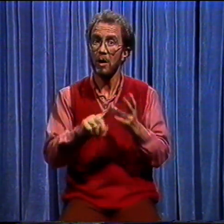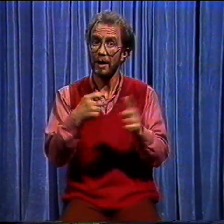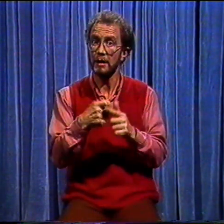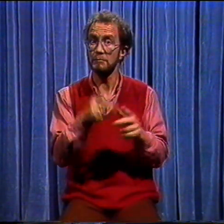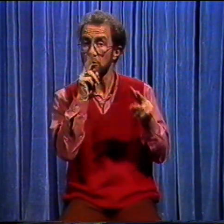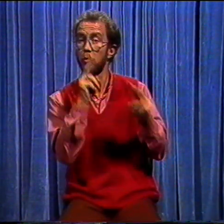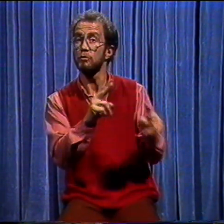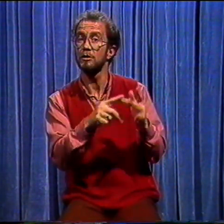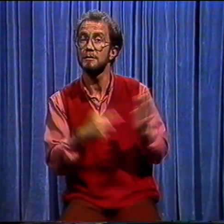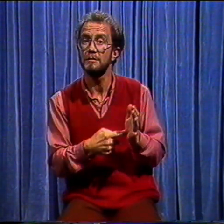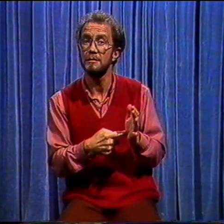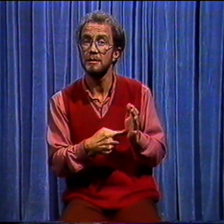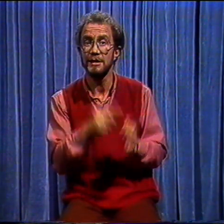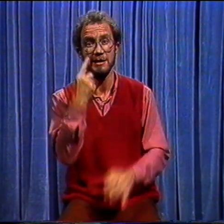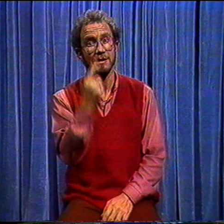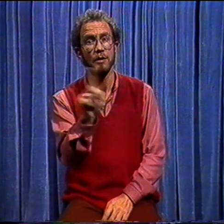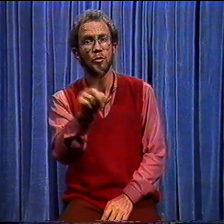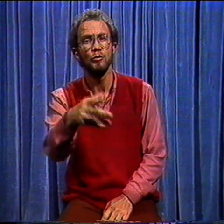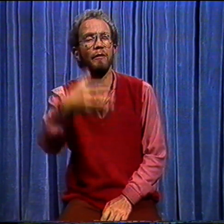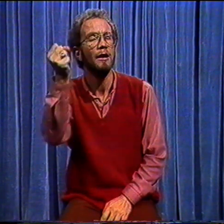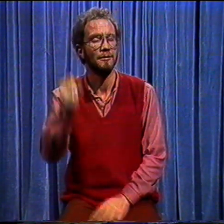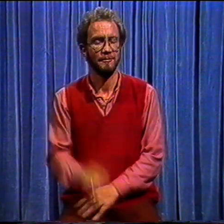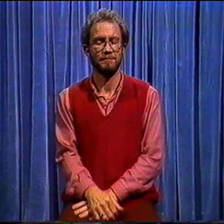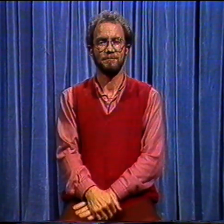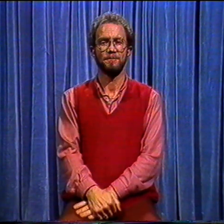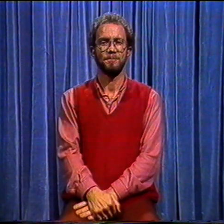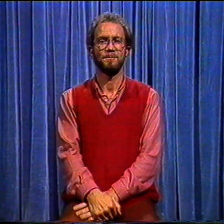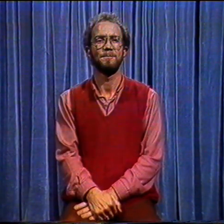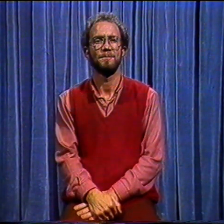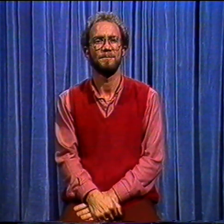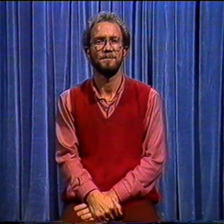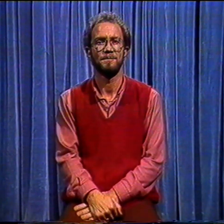Okay, just watch it and see what you get.